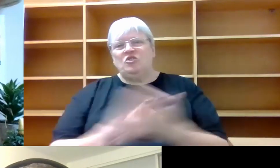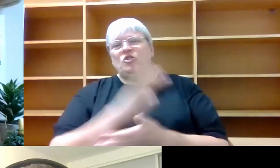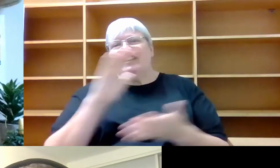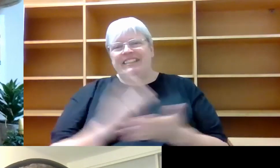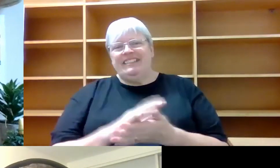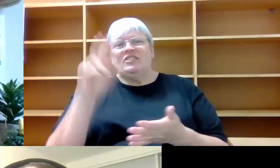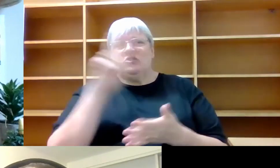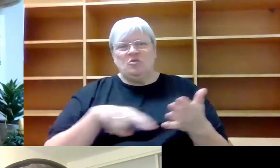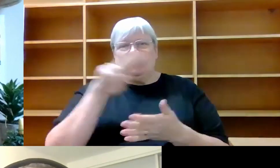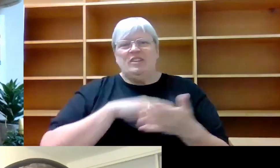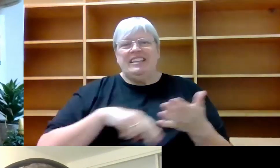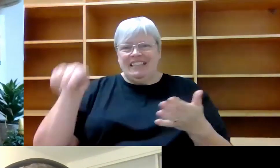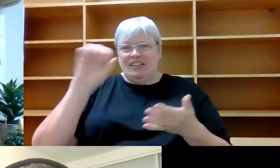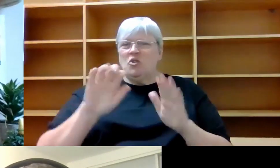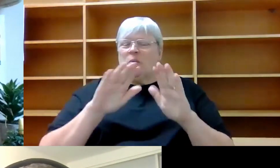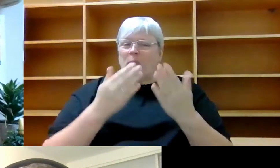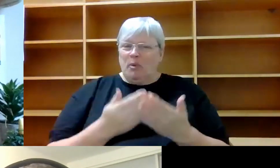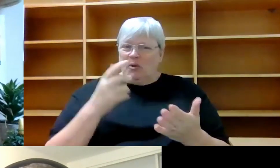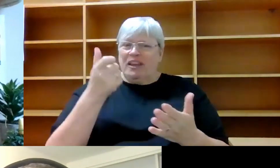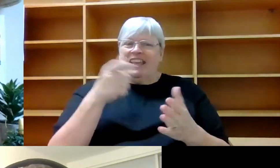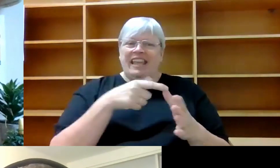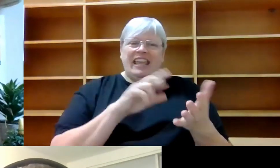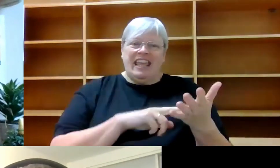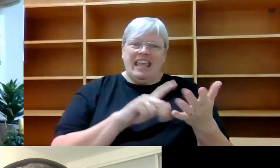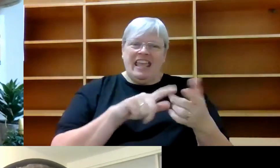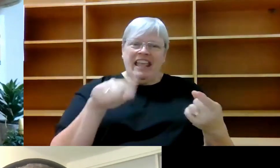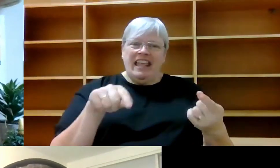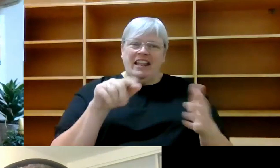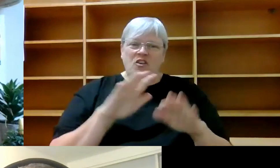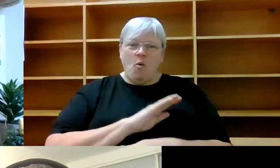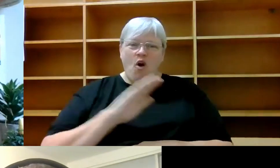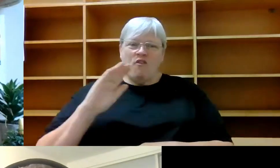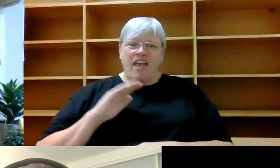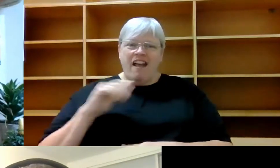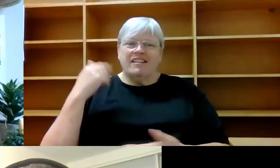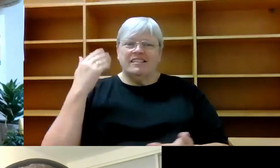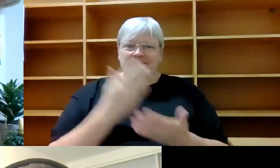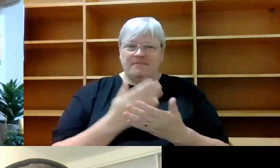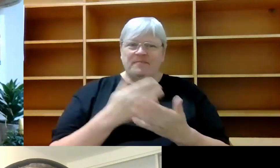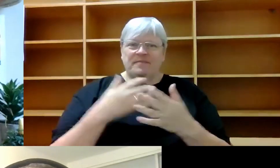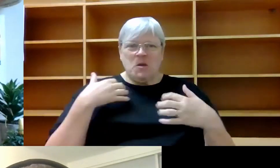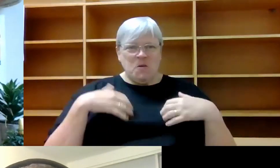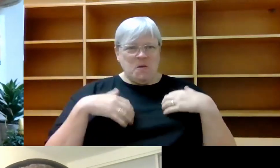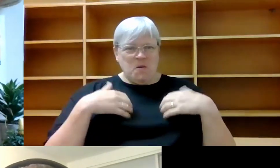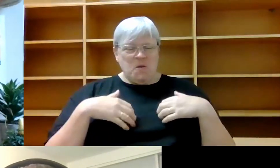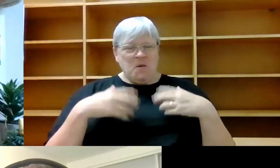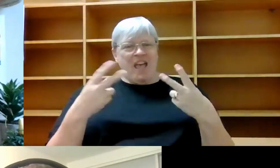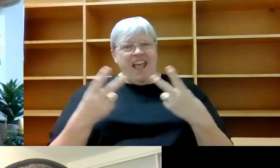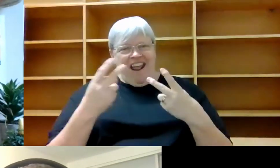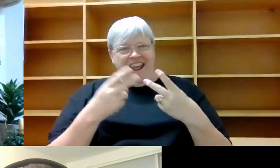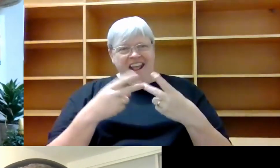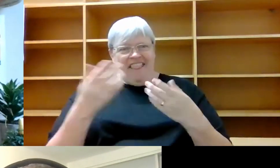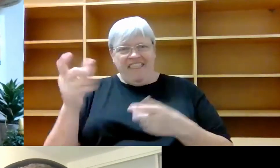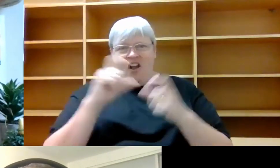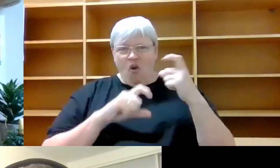reading Kane Warriors and rereading Kane Warriors, and I'm looking forward to another Crongton and looking forward